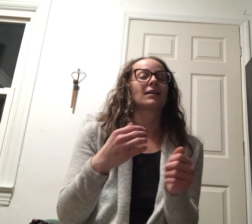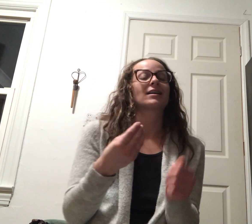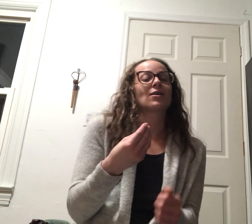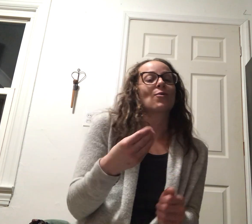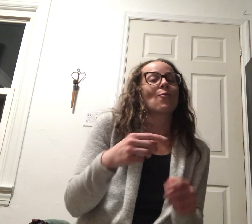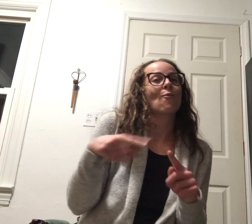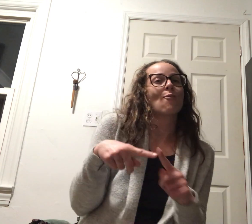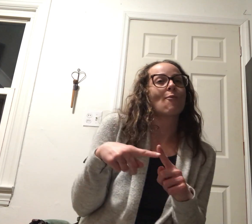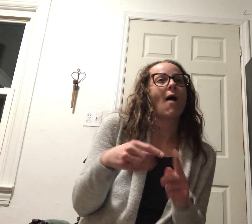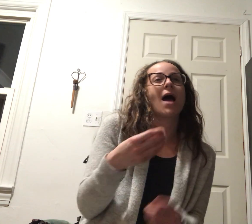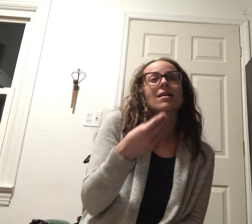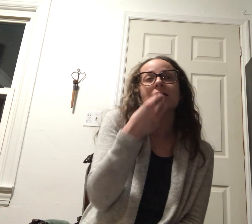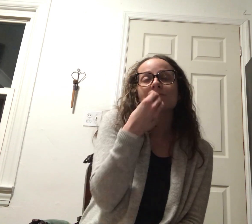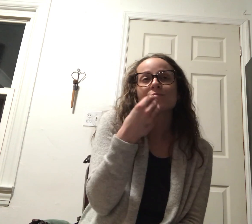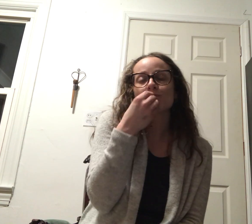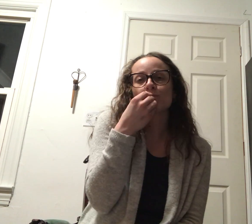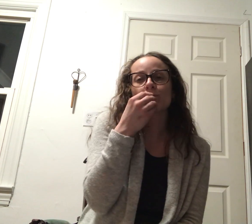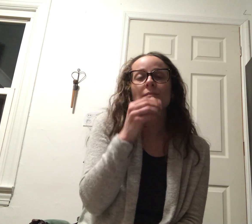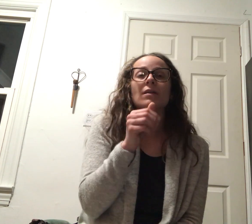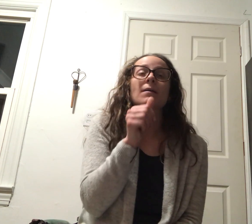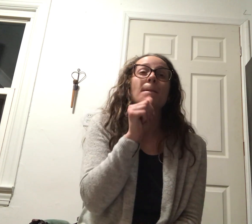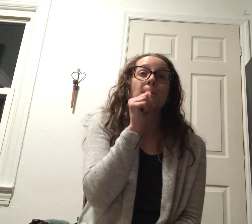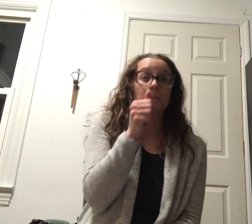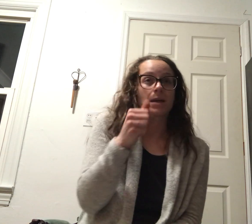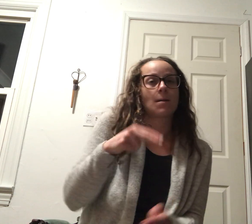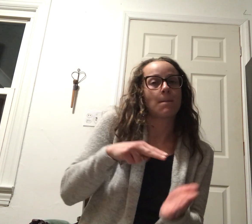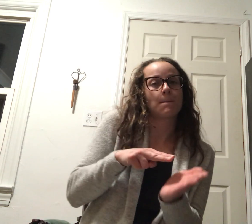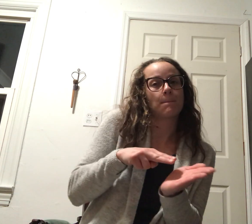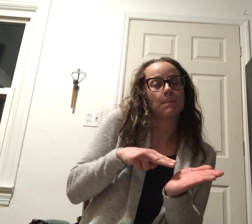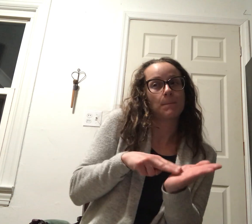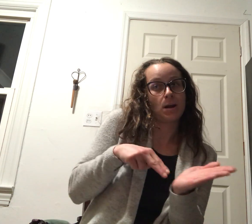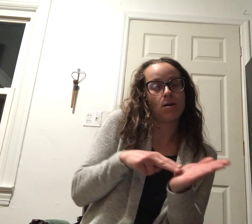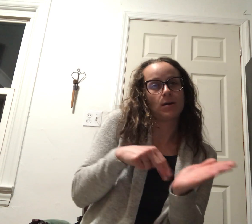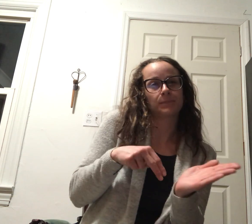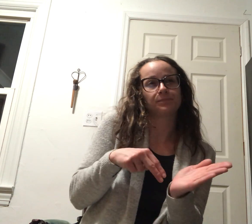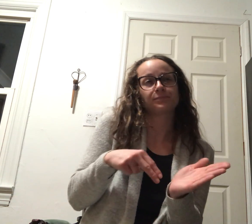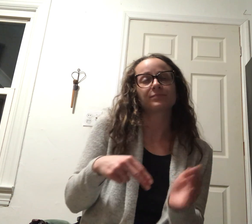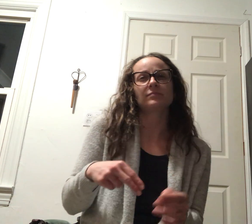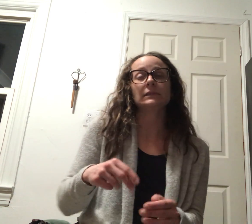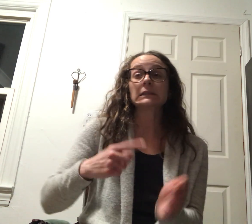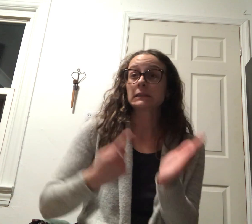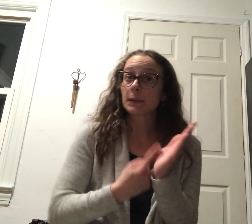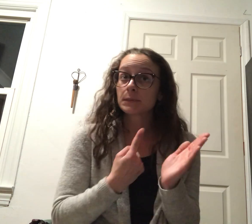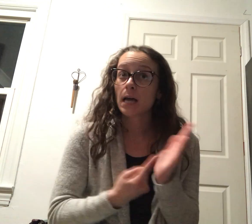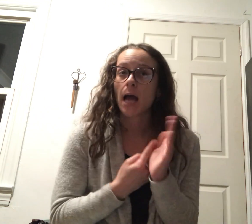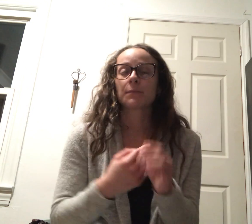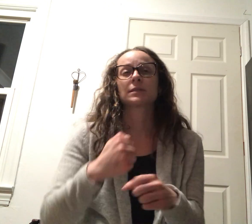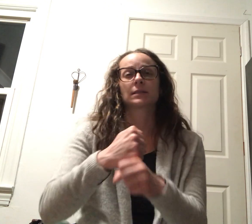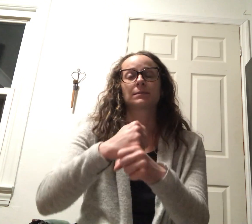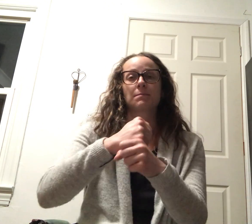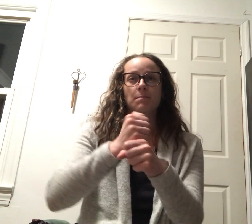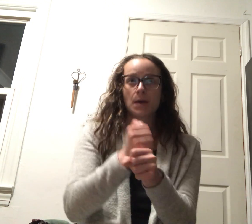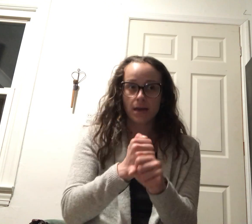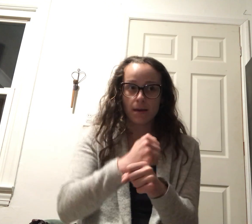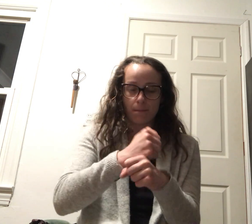we'll do yogurt parfaits some mornings, just some granola and some yogurt and a little bit of honey.